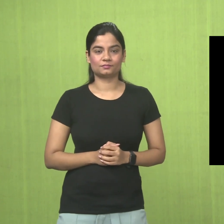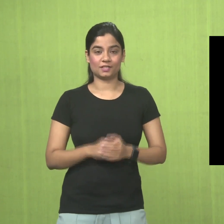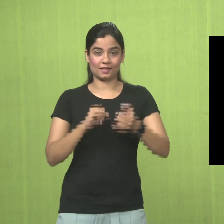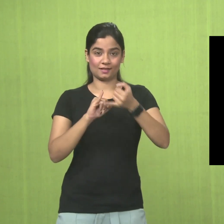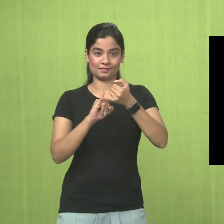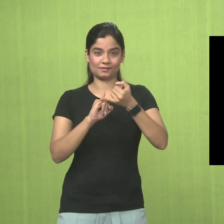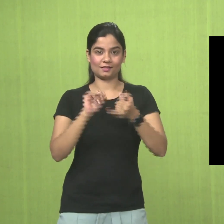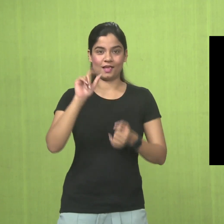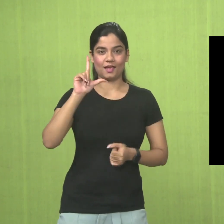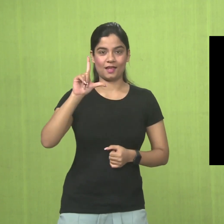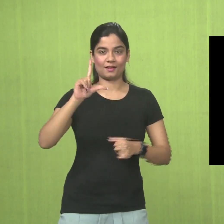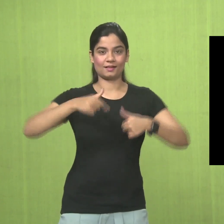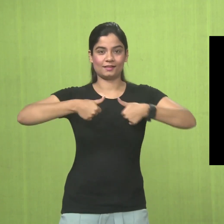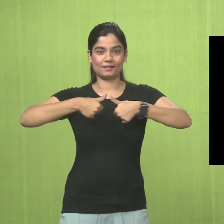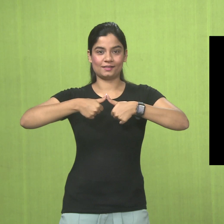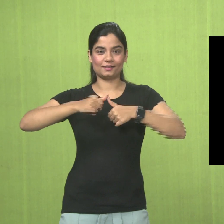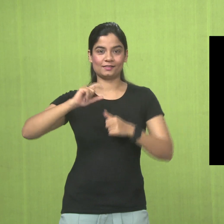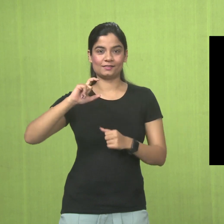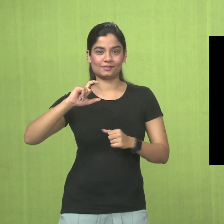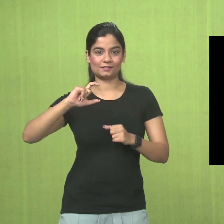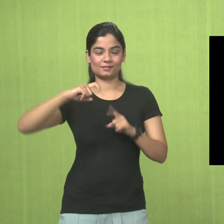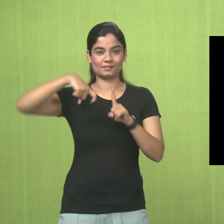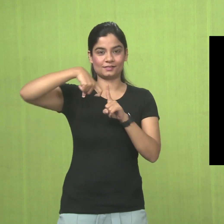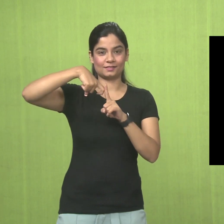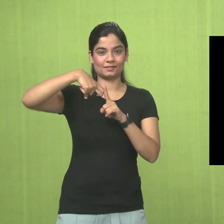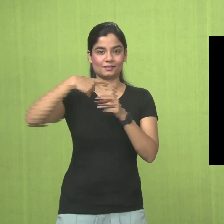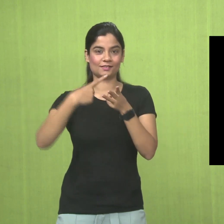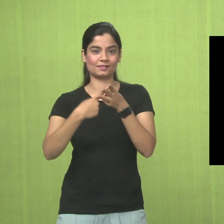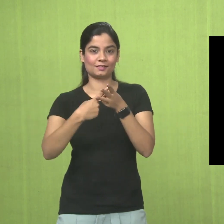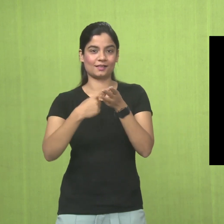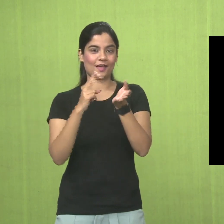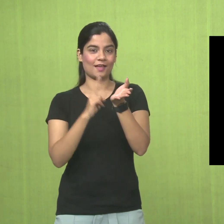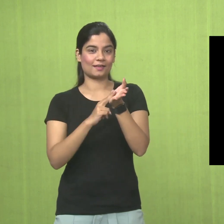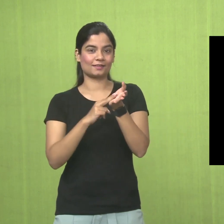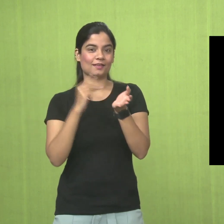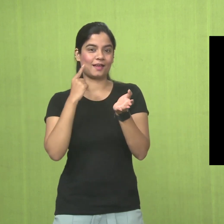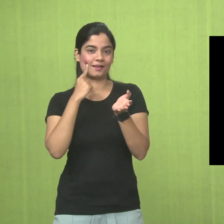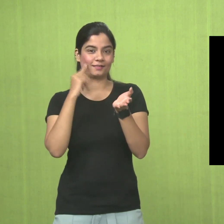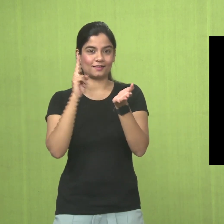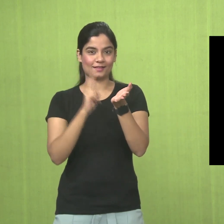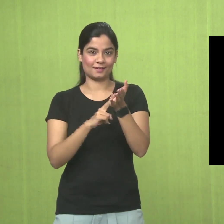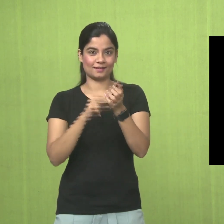Slackening. To become less active or being tired.